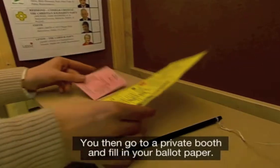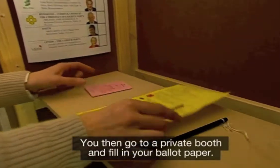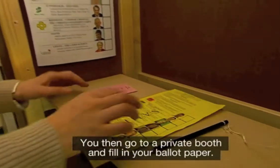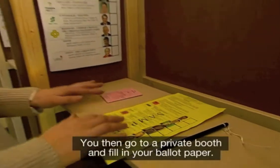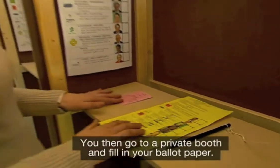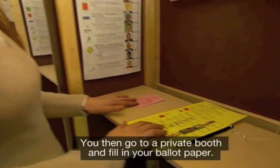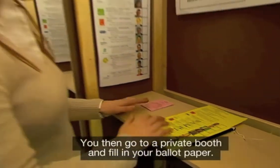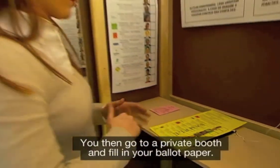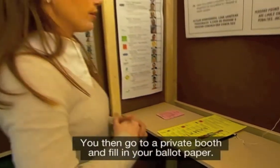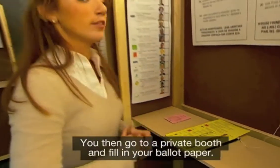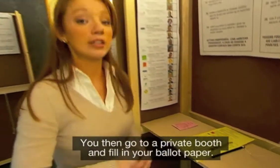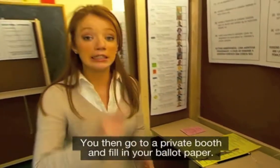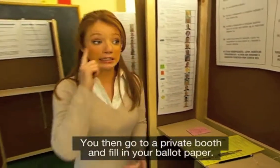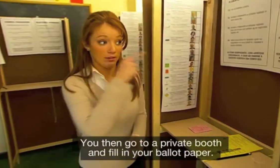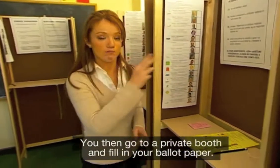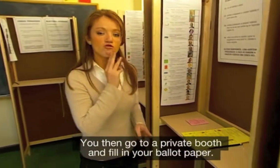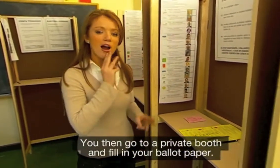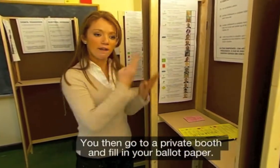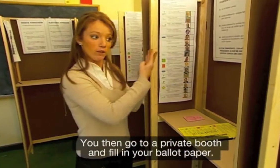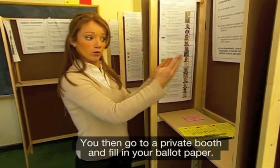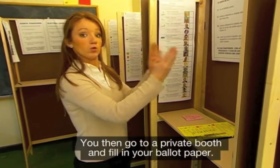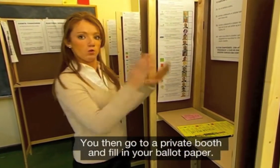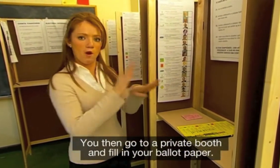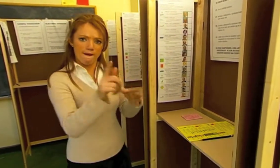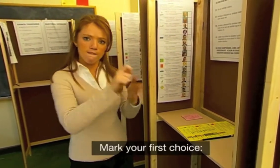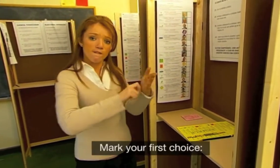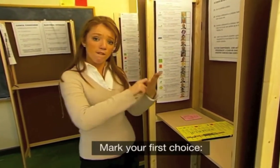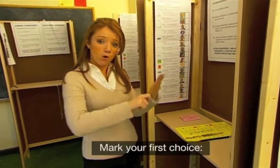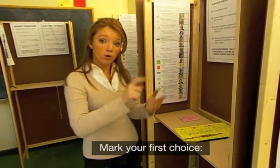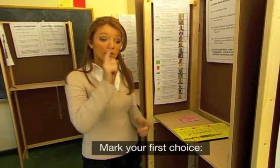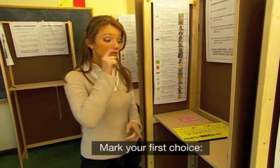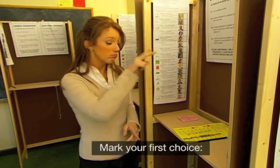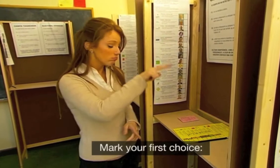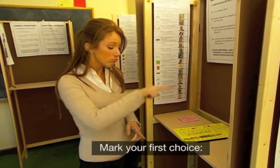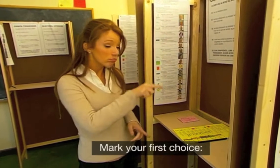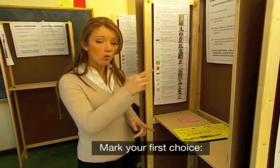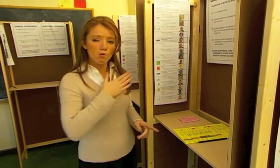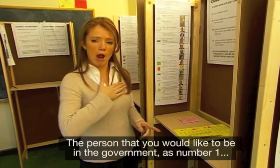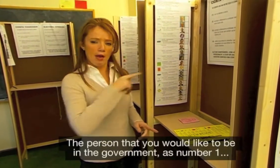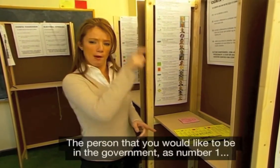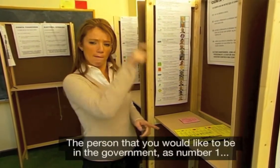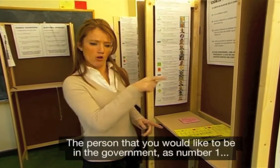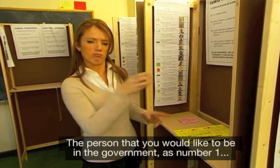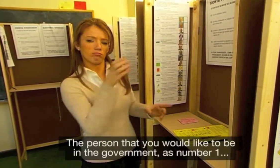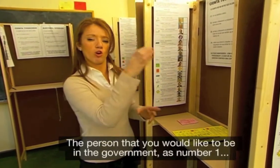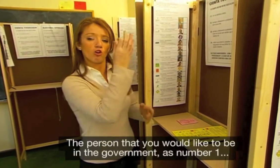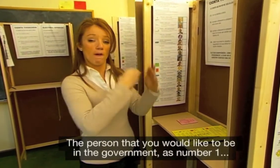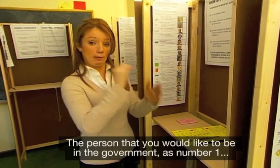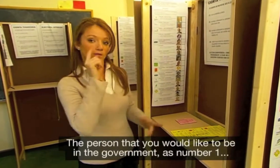You then go to a private booth and fill in your ballot paper. Mark your first choice, the person that you'd like to be in the government, as number